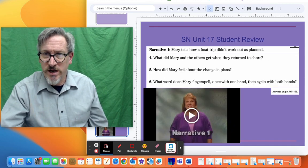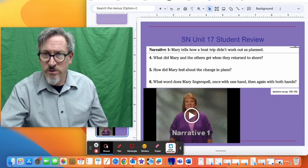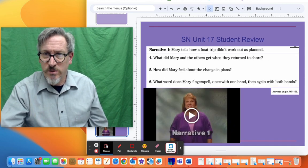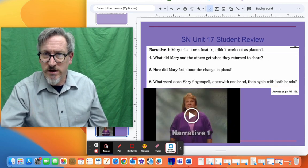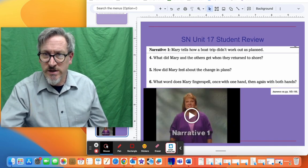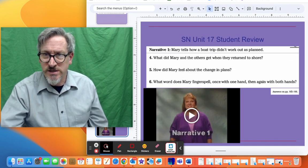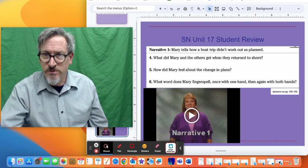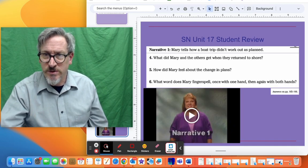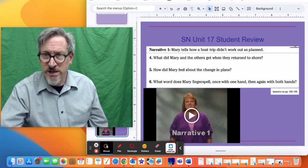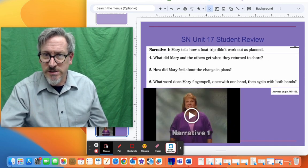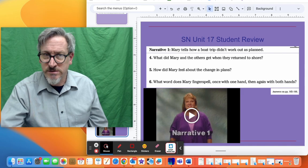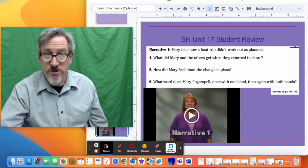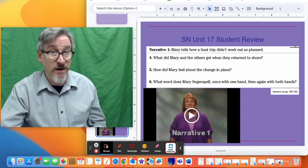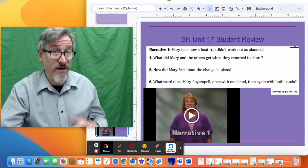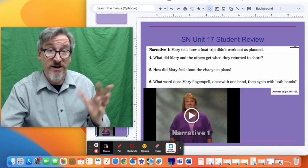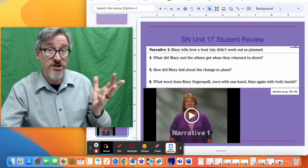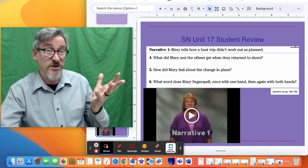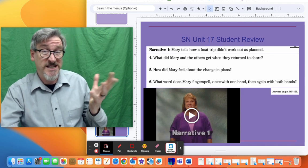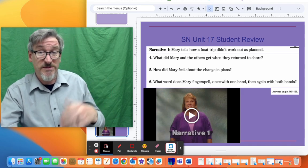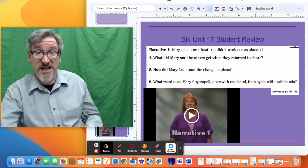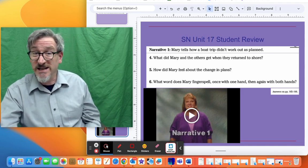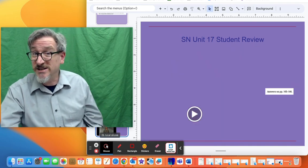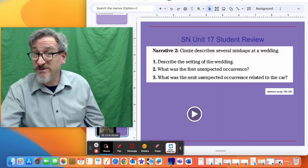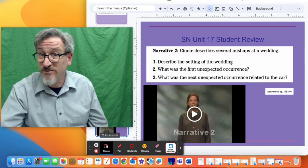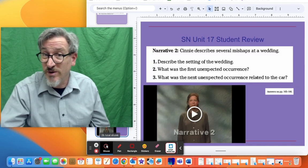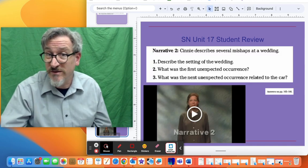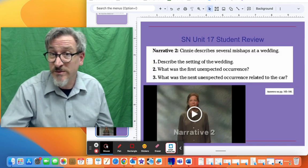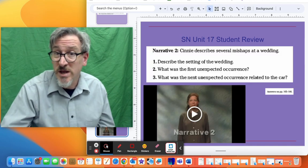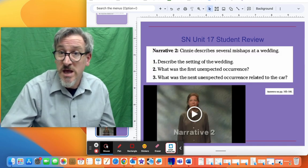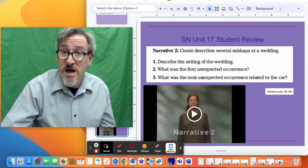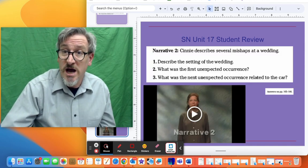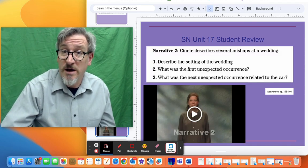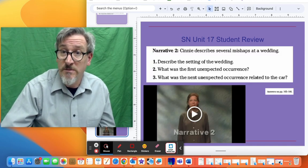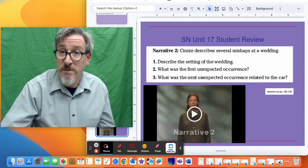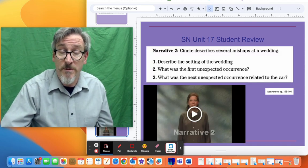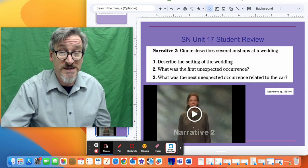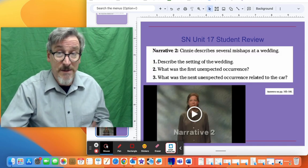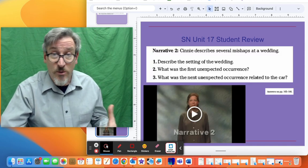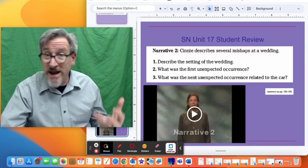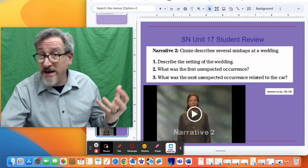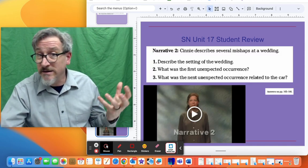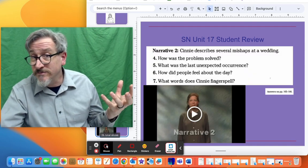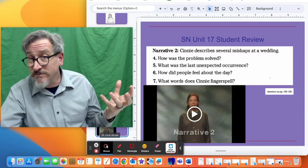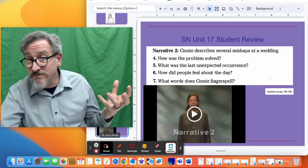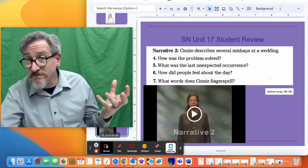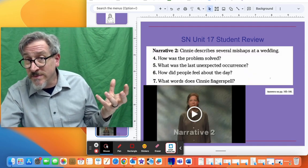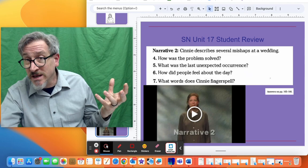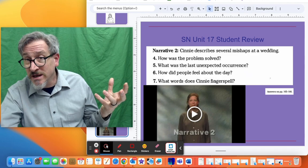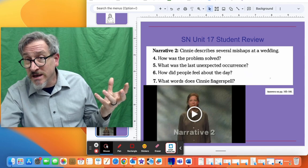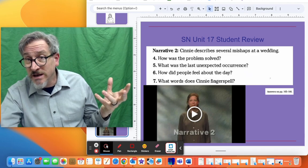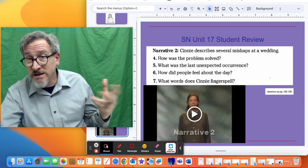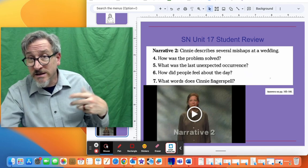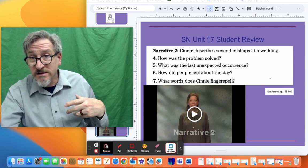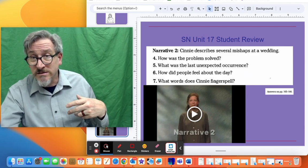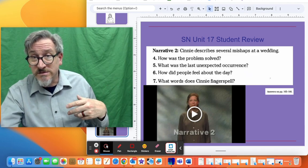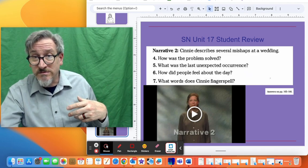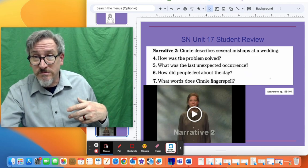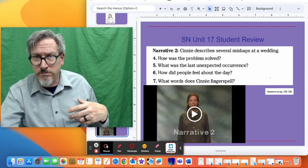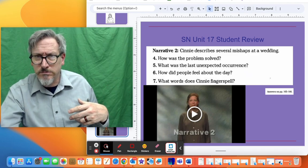Why are these duplicates? All right, I'll get two of the same slide, so whatever. Mishap at a wedding.